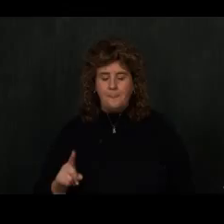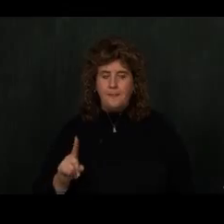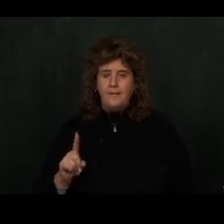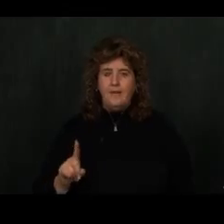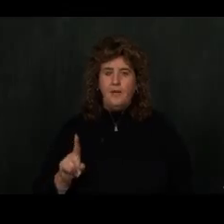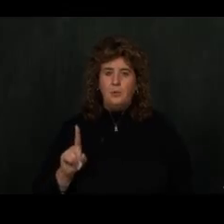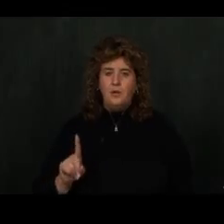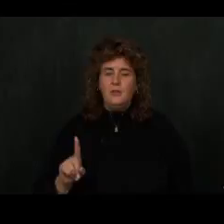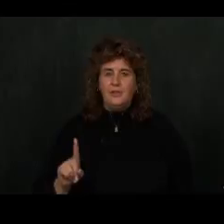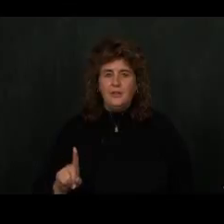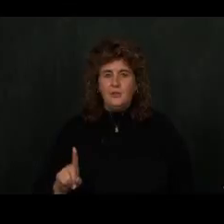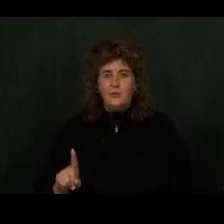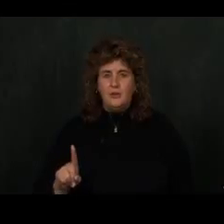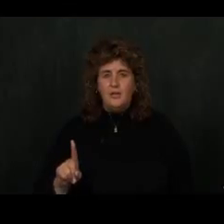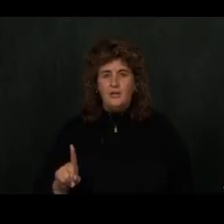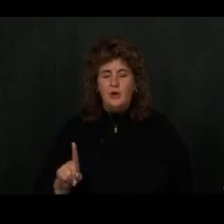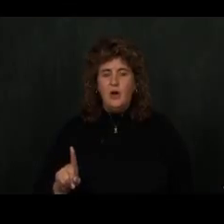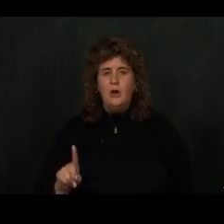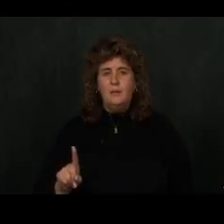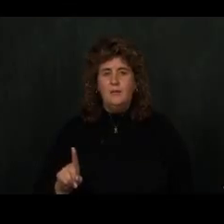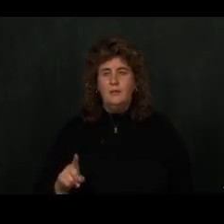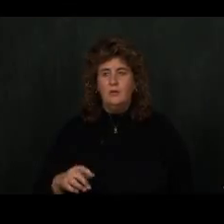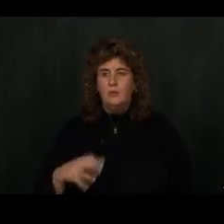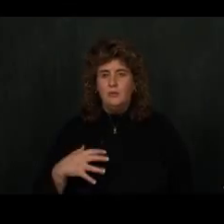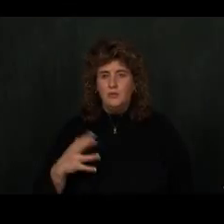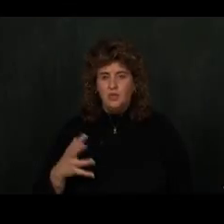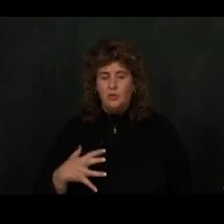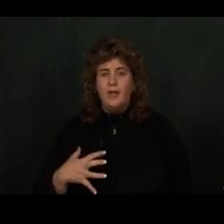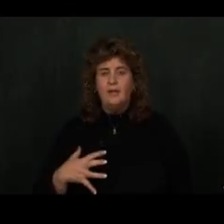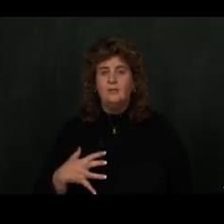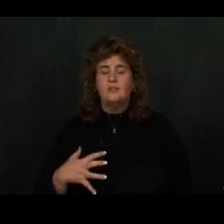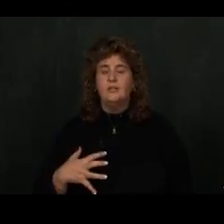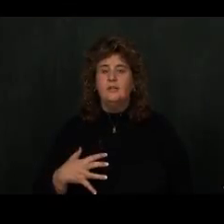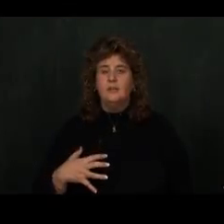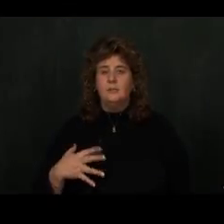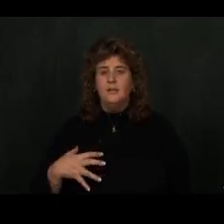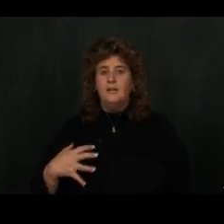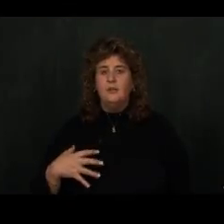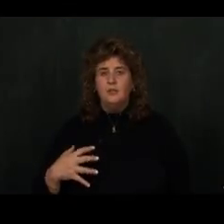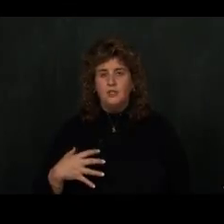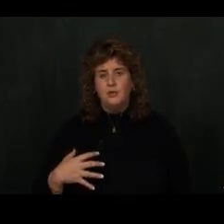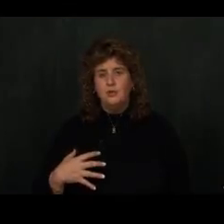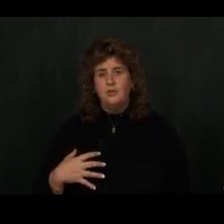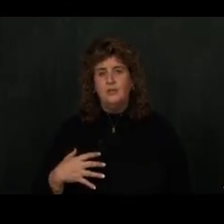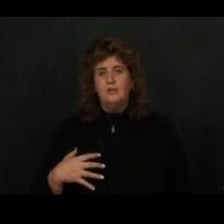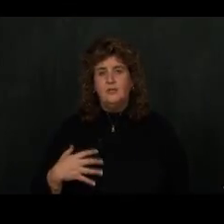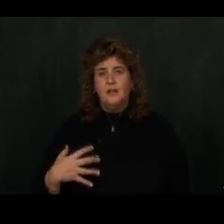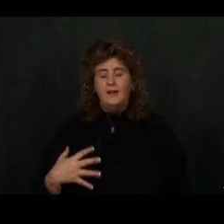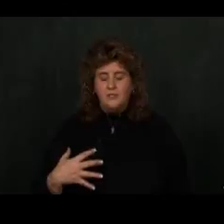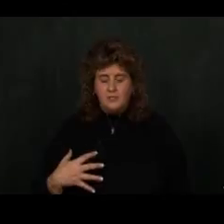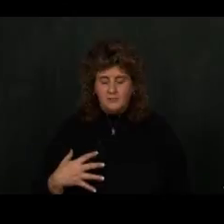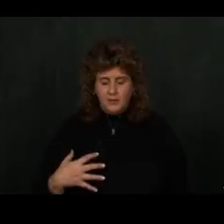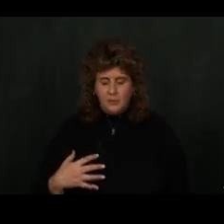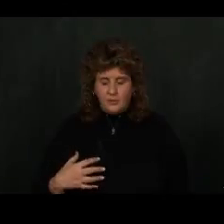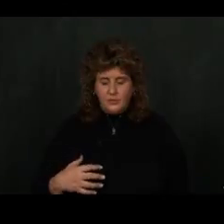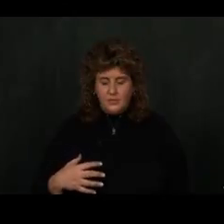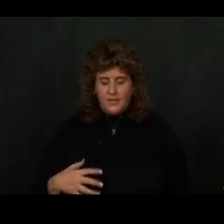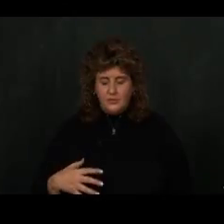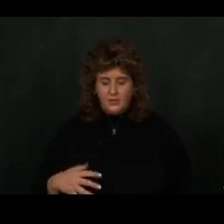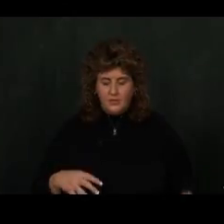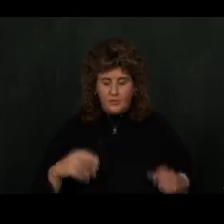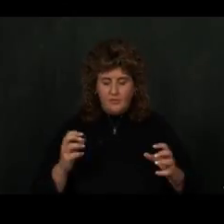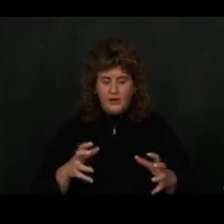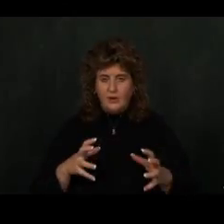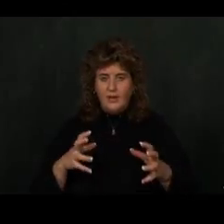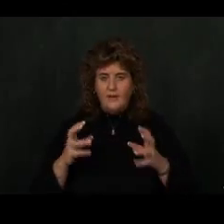aeruginosa. And one of the things you'll find in common with the strains that plague those children that have cystic fibrosis